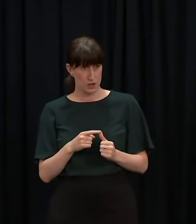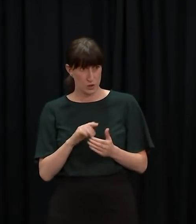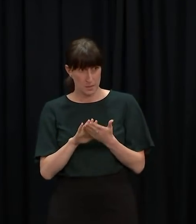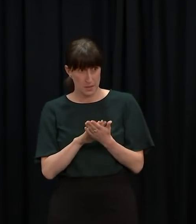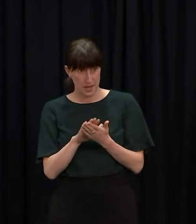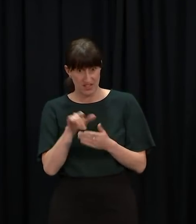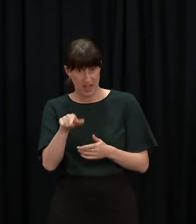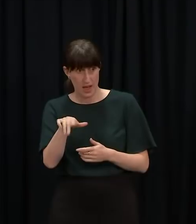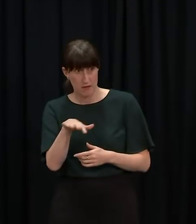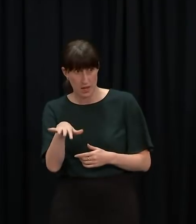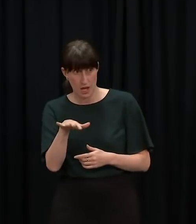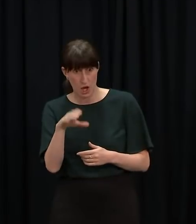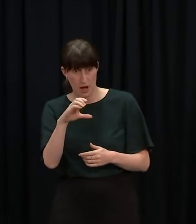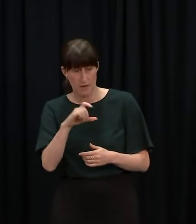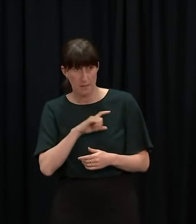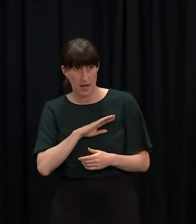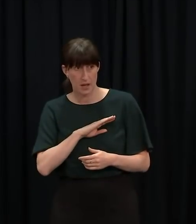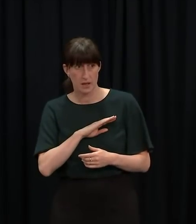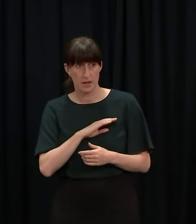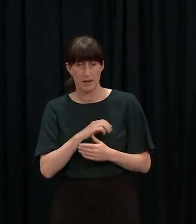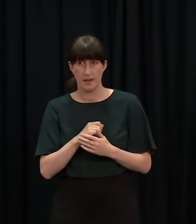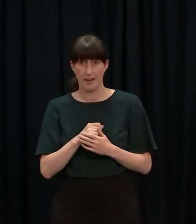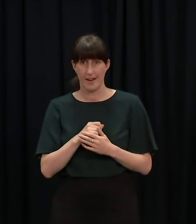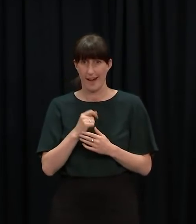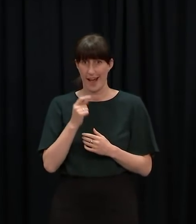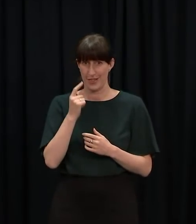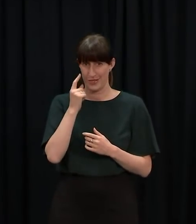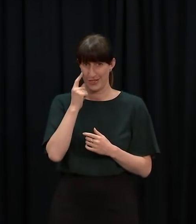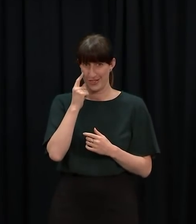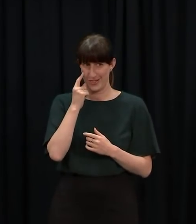centre in that area as well?